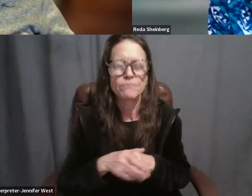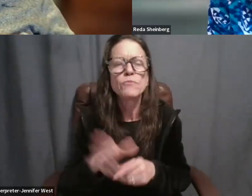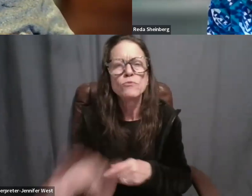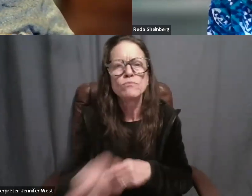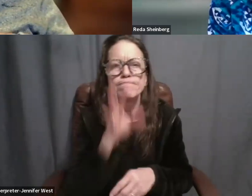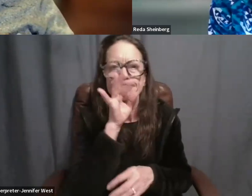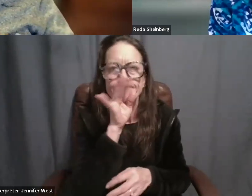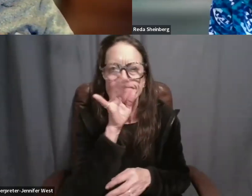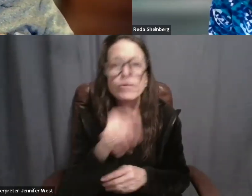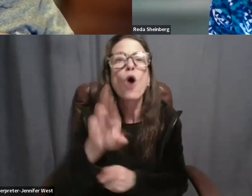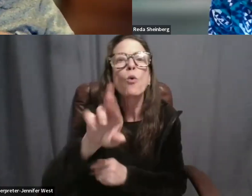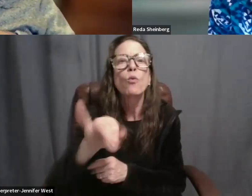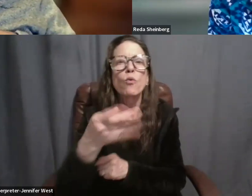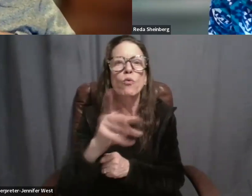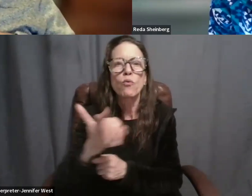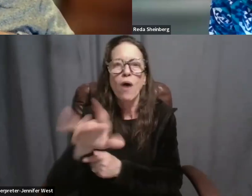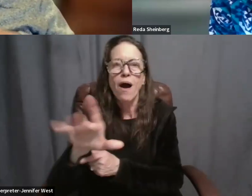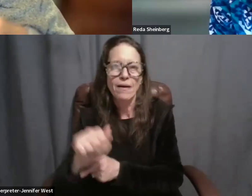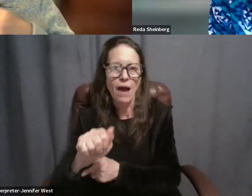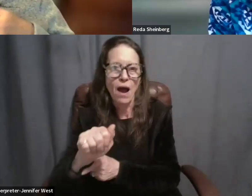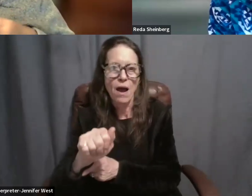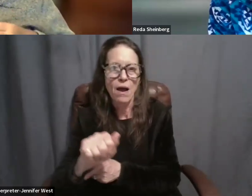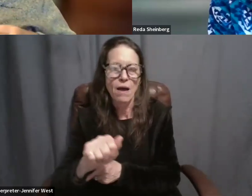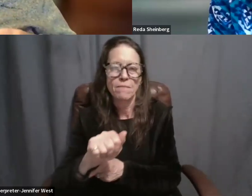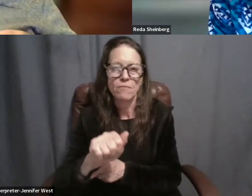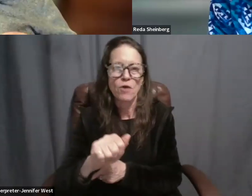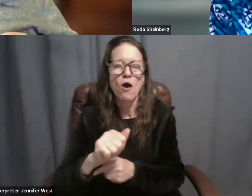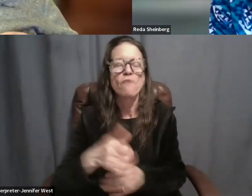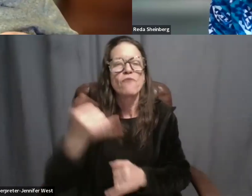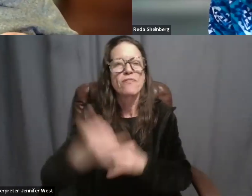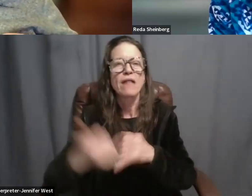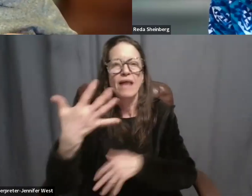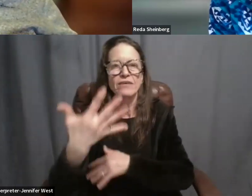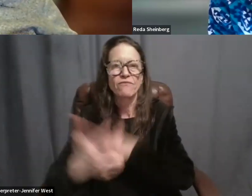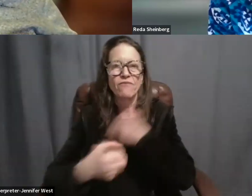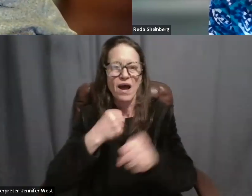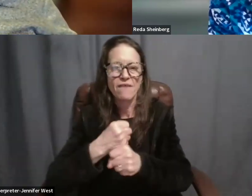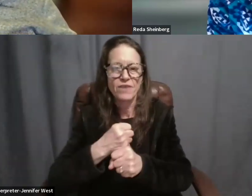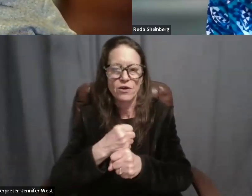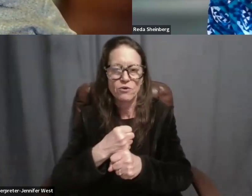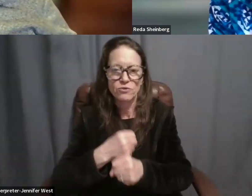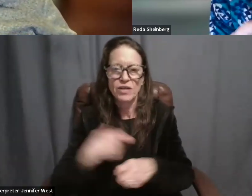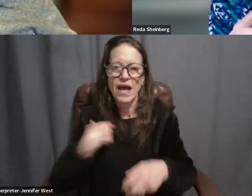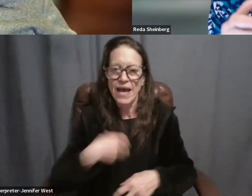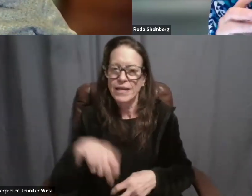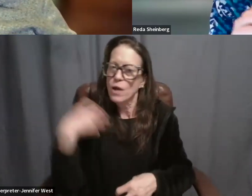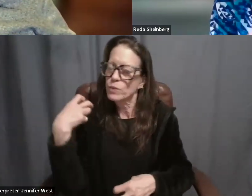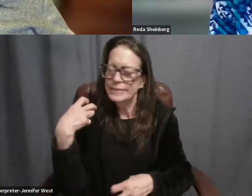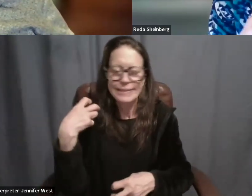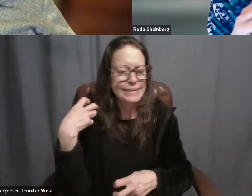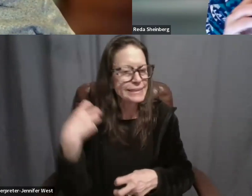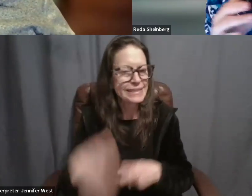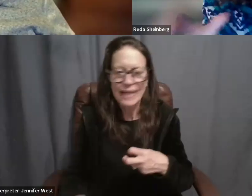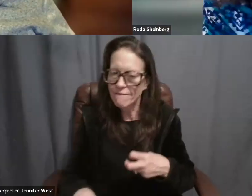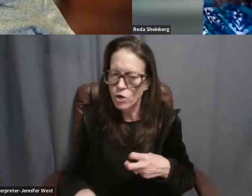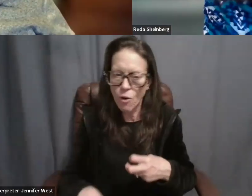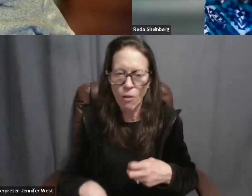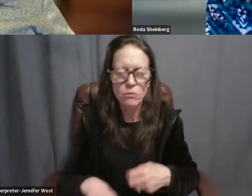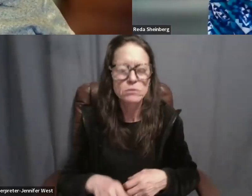RICA, and for the last 5 years. And you know, it was difficult because he didn't